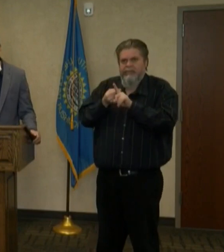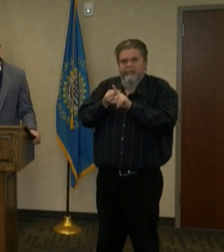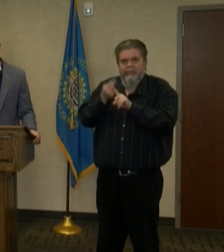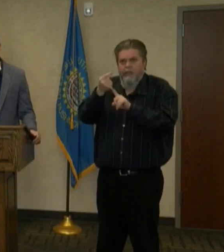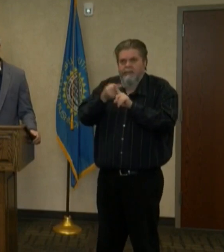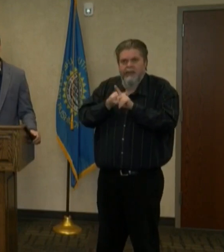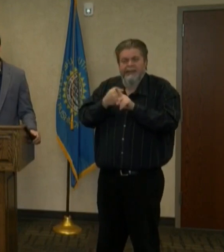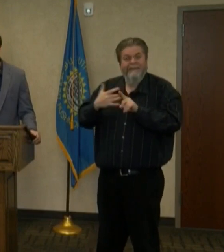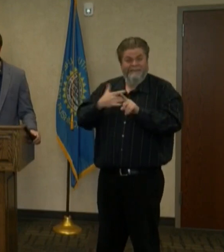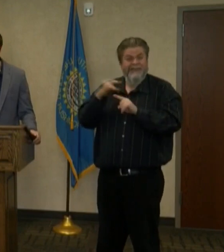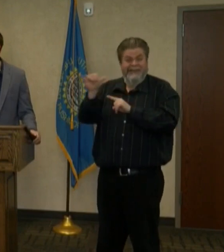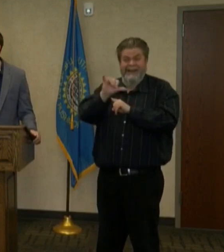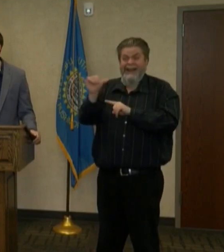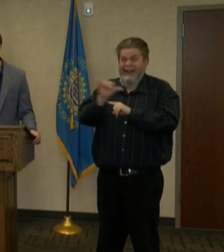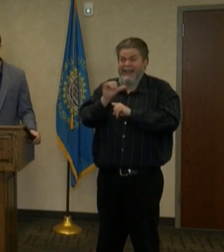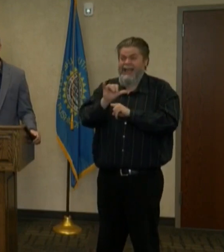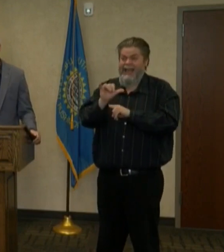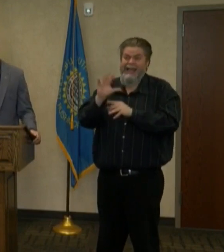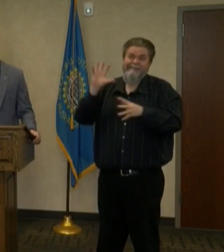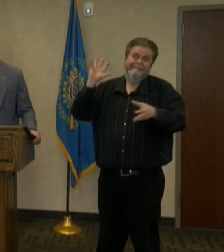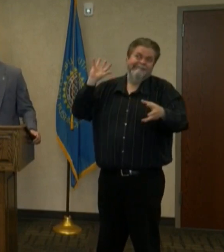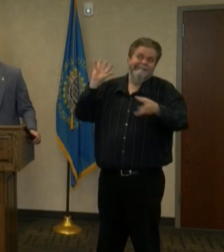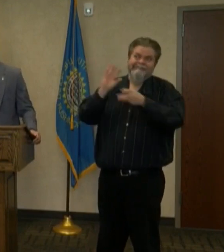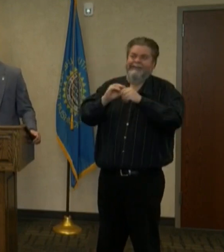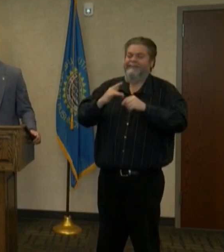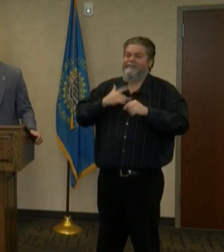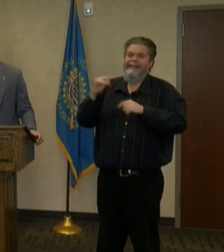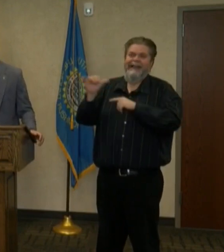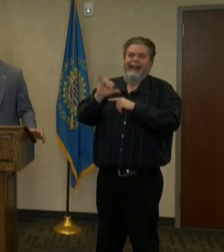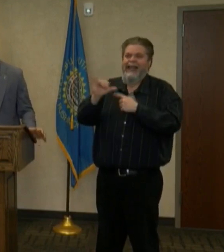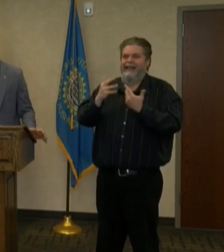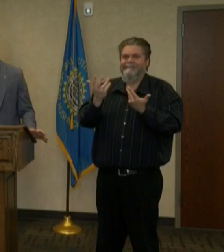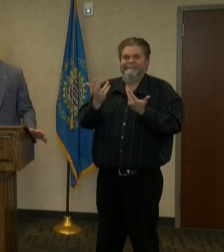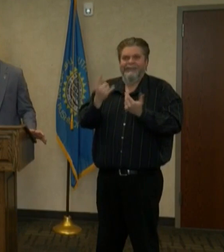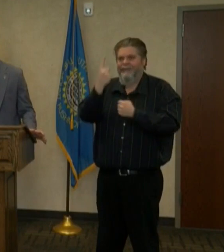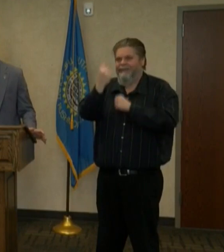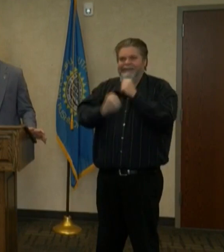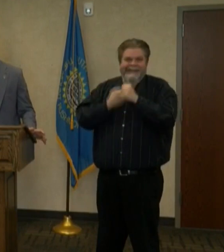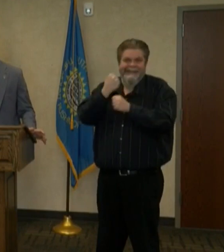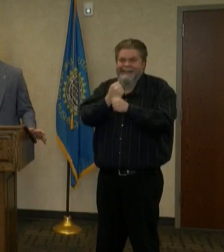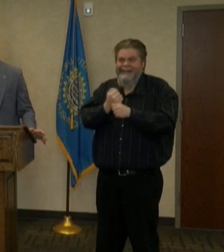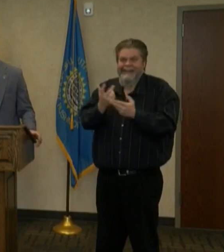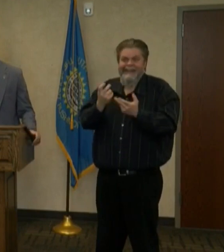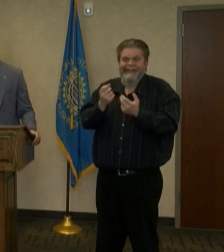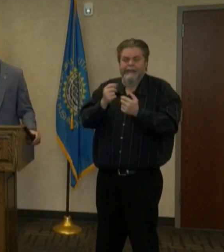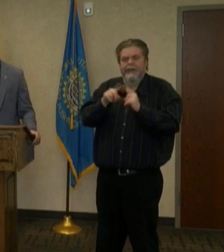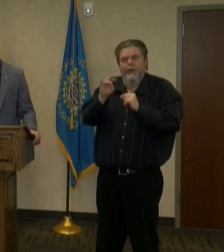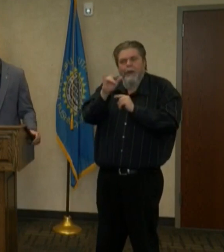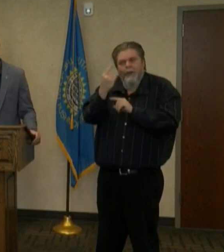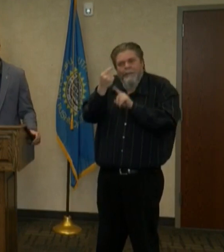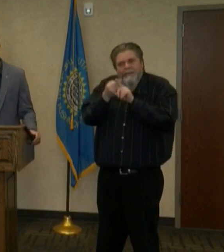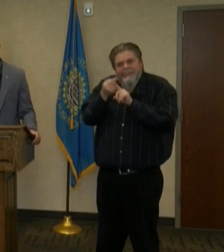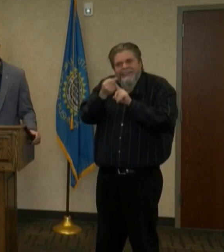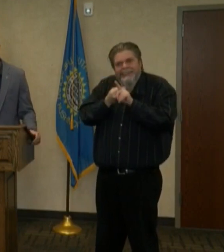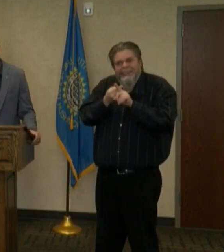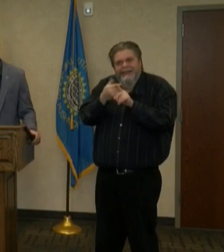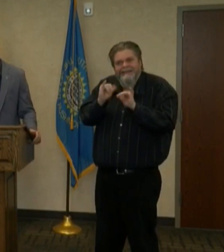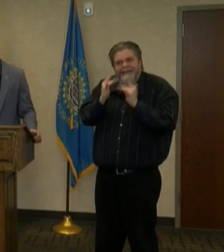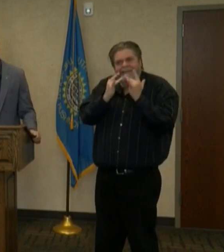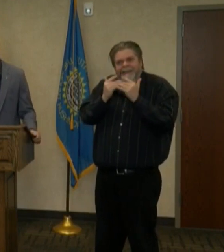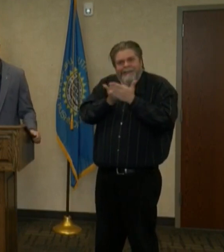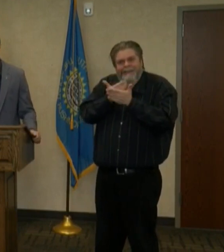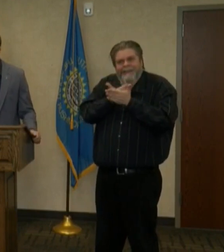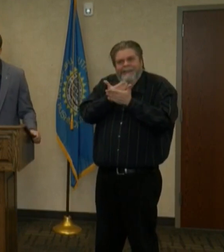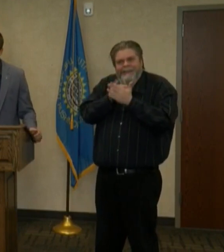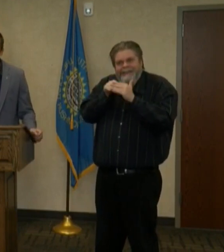I know it feels like we have been talking COVID and dealing with COVID for years. We're about a month in. The next month